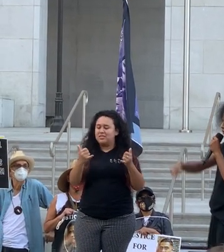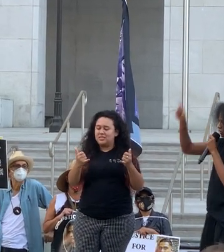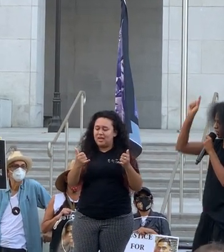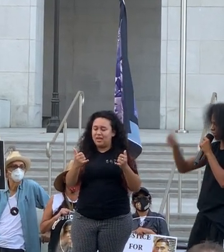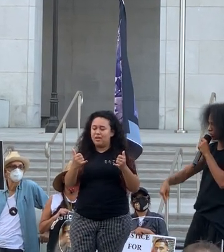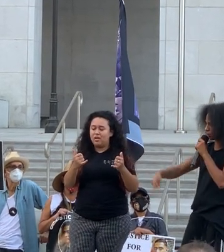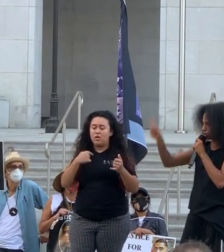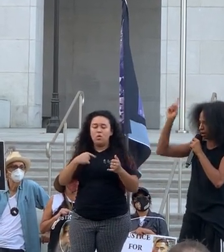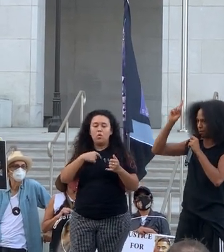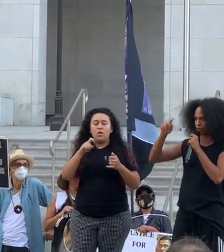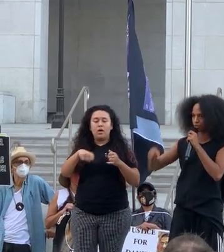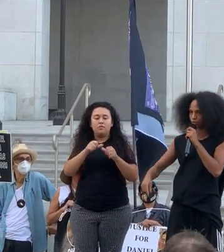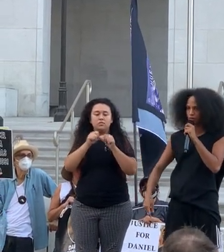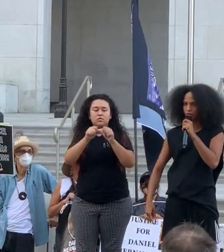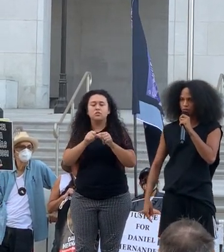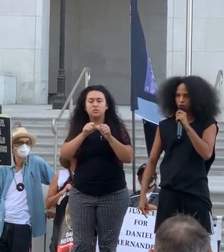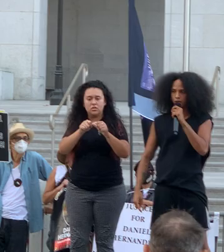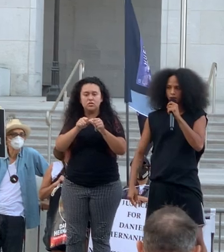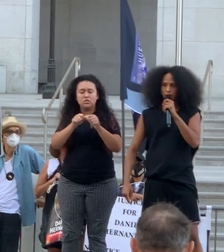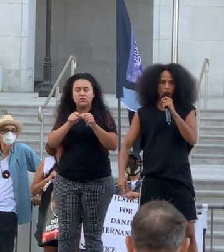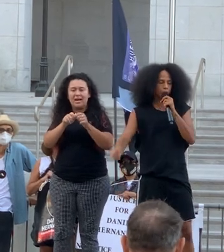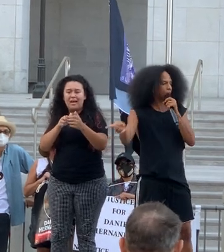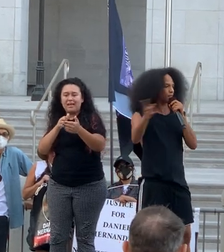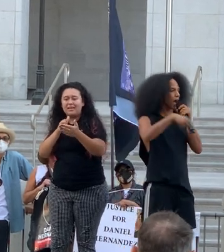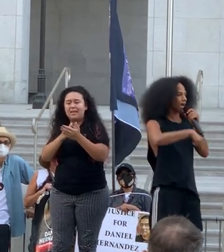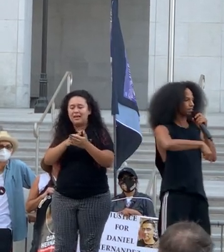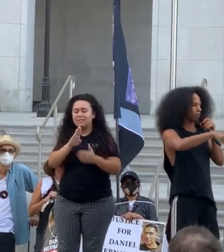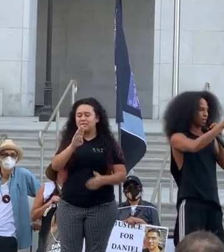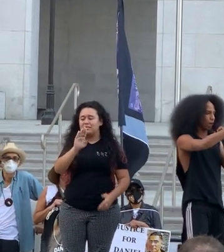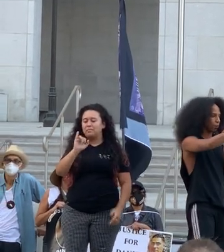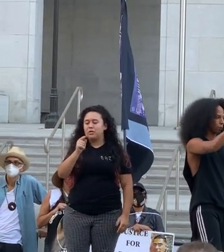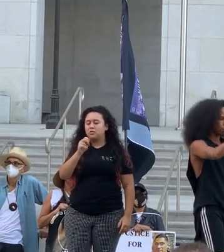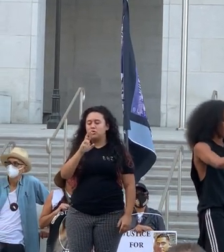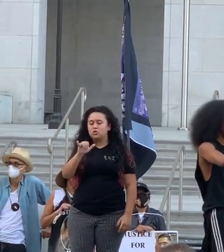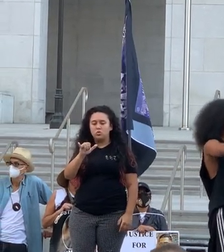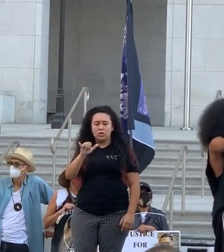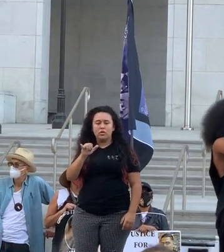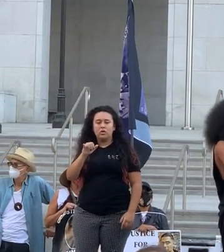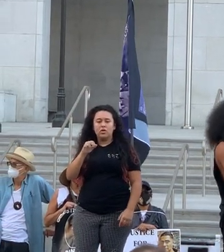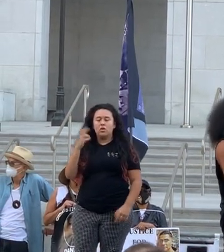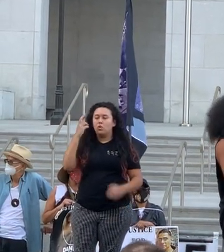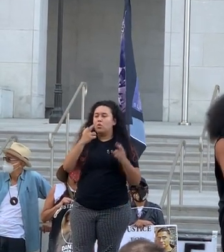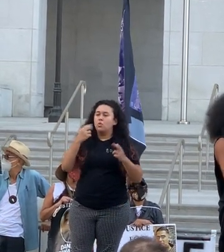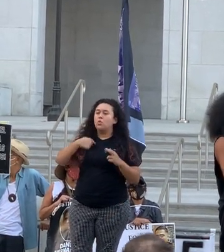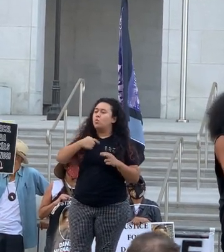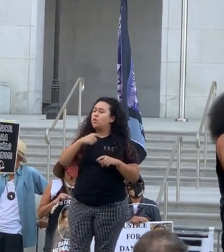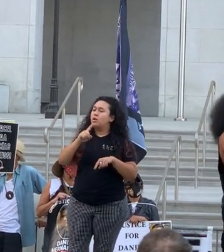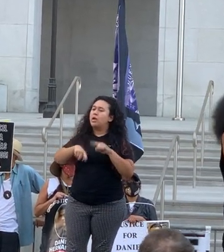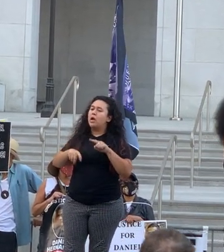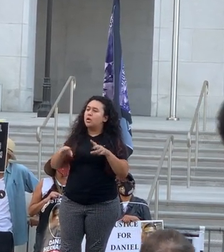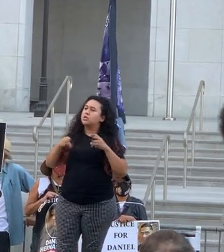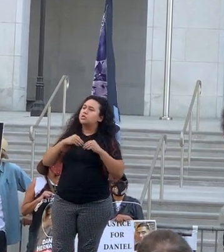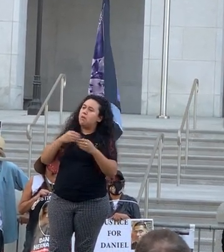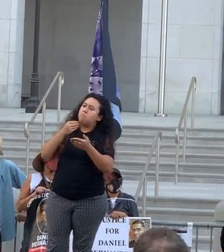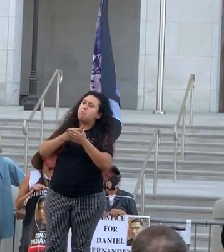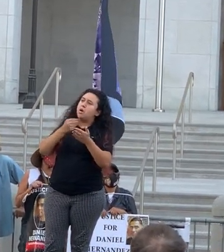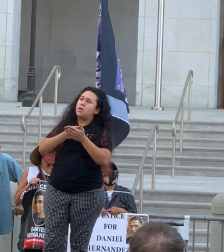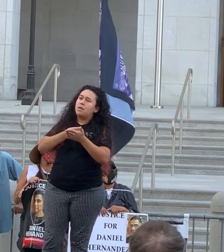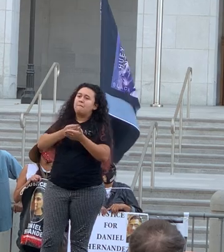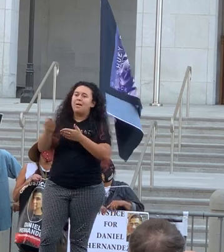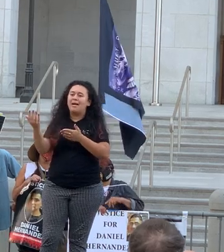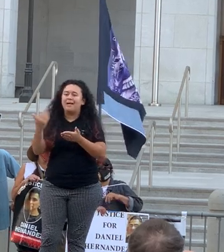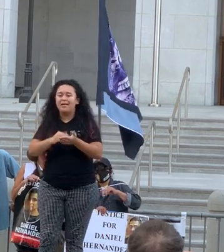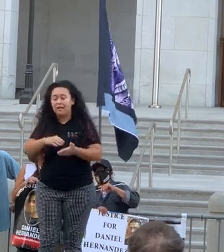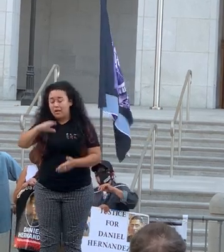got to continue to betray bigotry and realize that we can never be bought out again. And I'll tell you